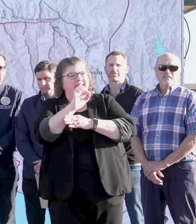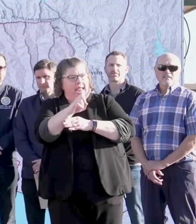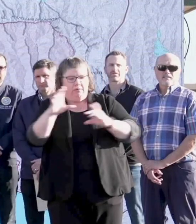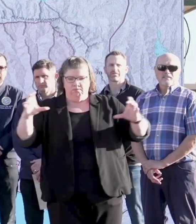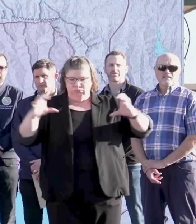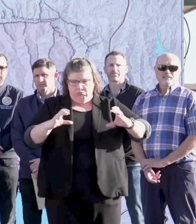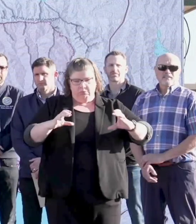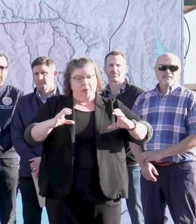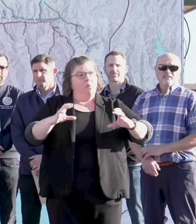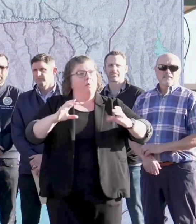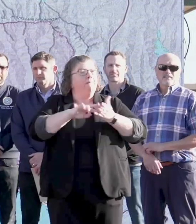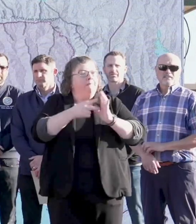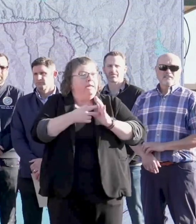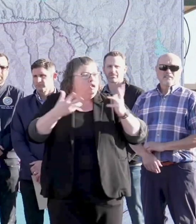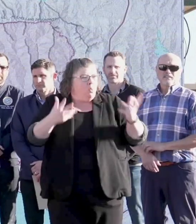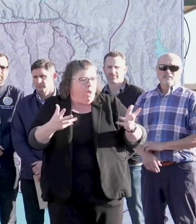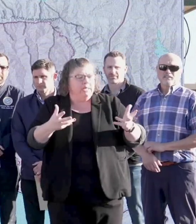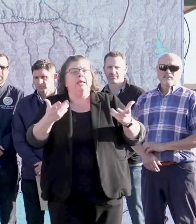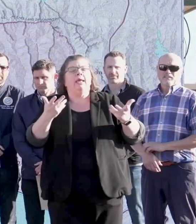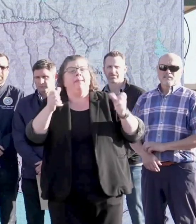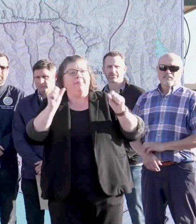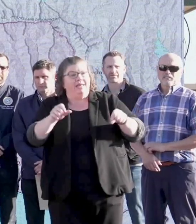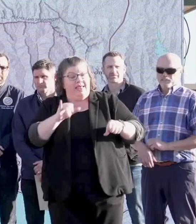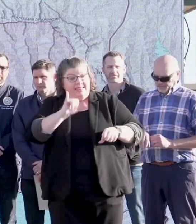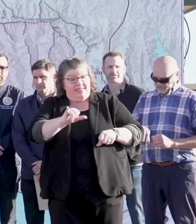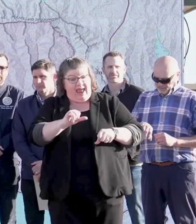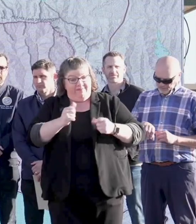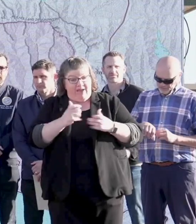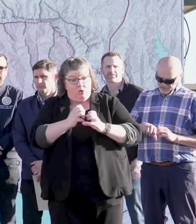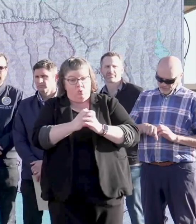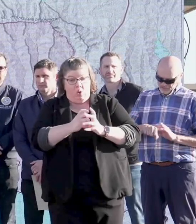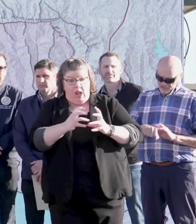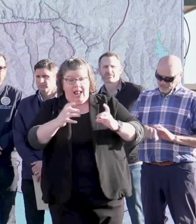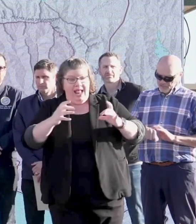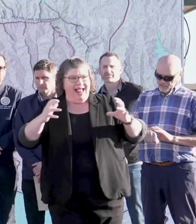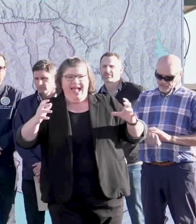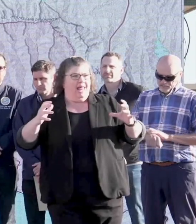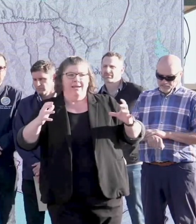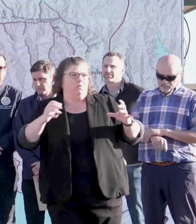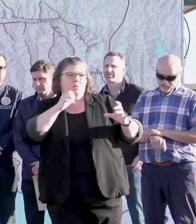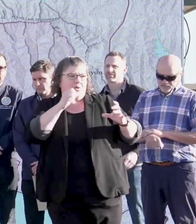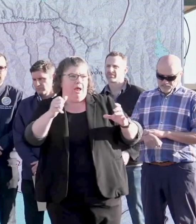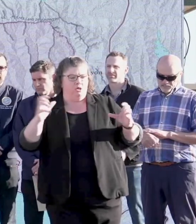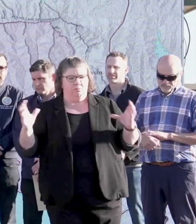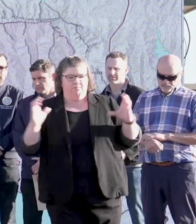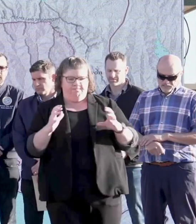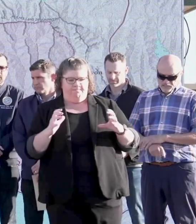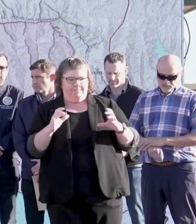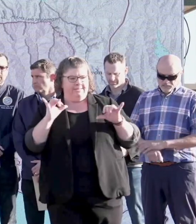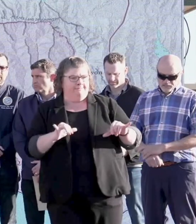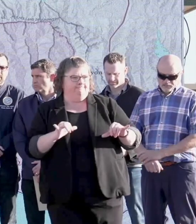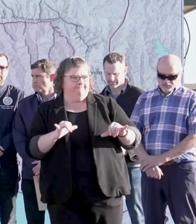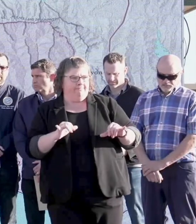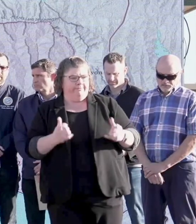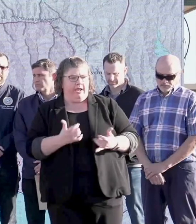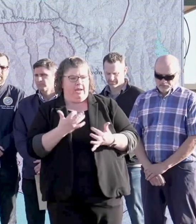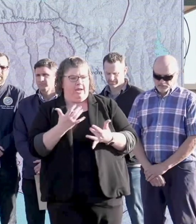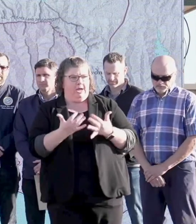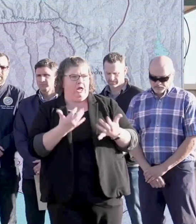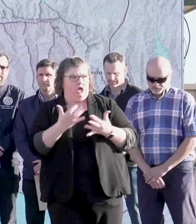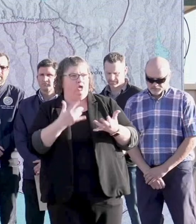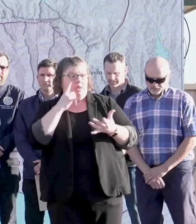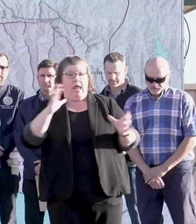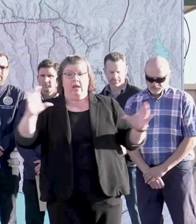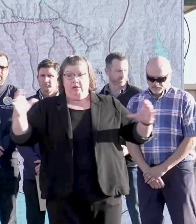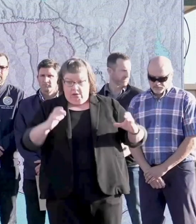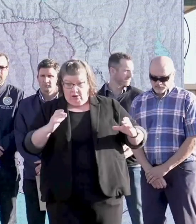off of is the ability for that fire to cross the line in future growth. So once we are 100% sure and confident in that line, we will